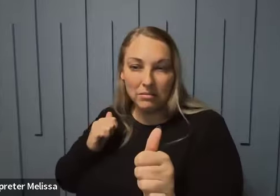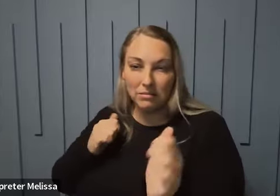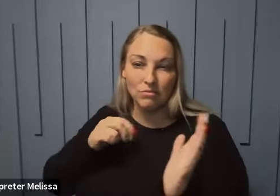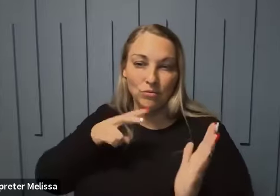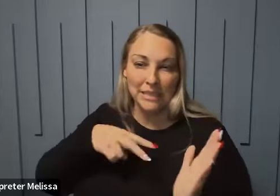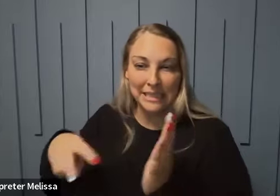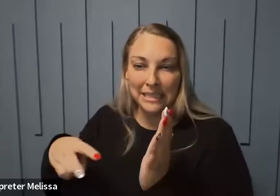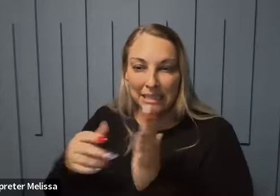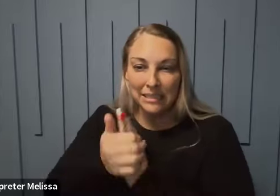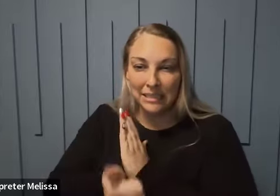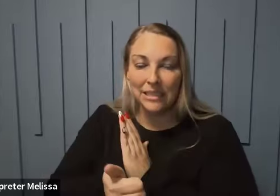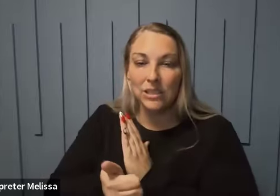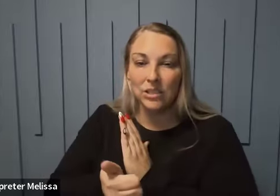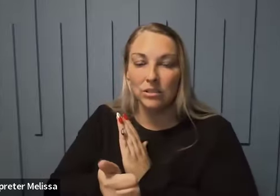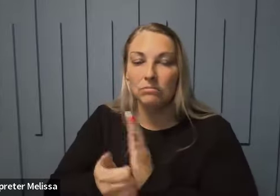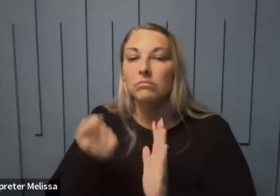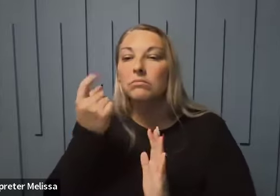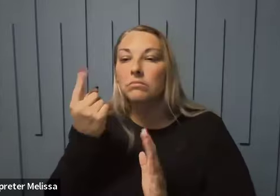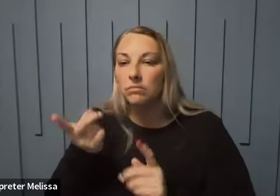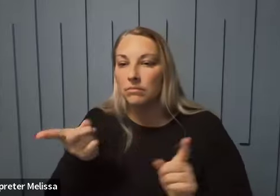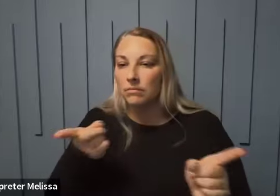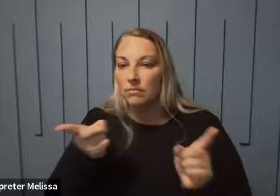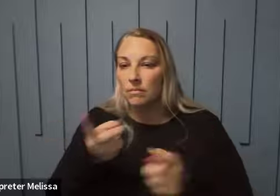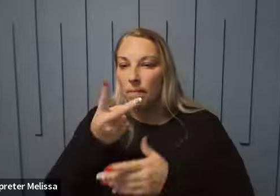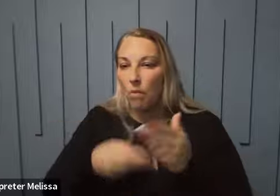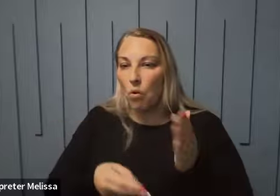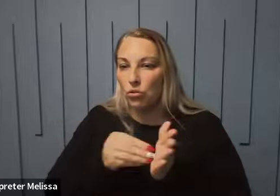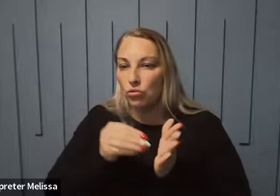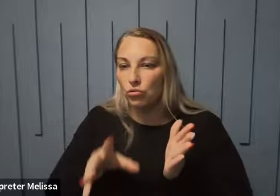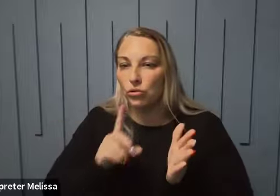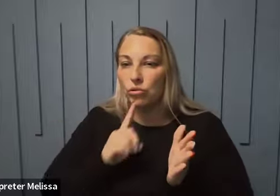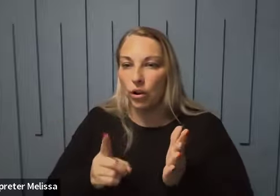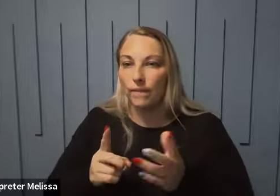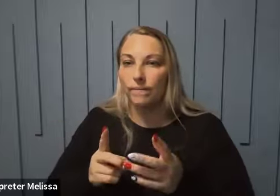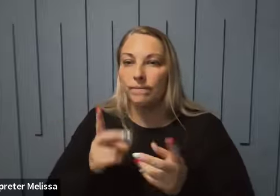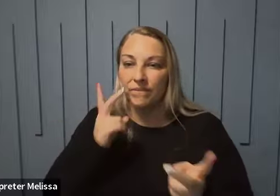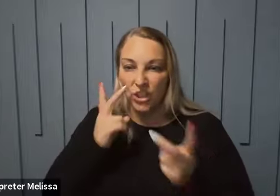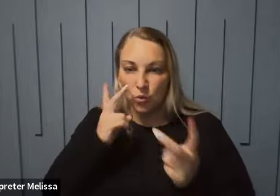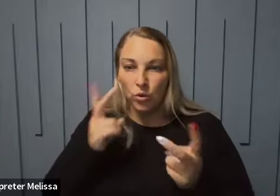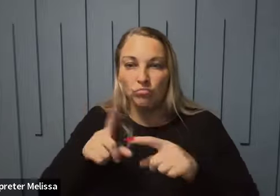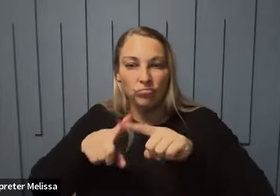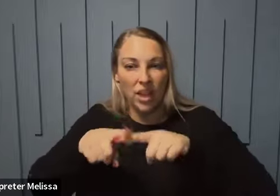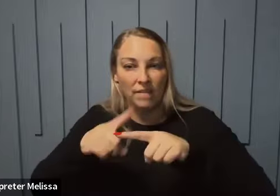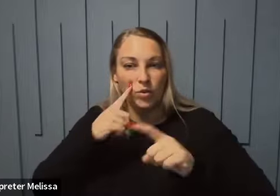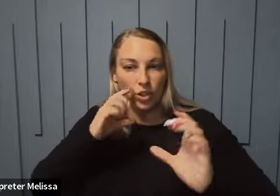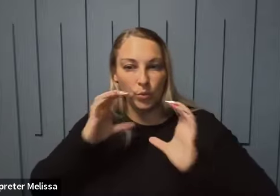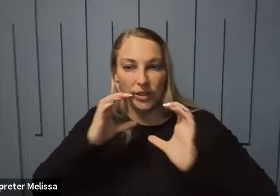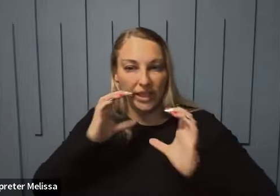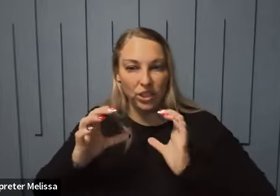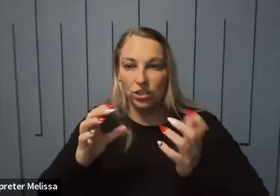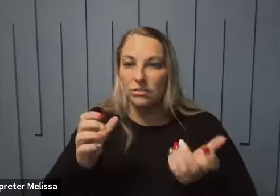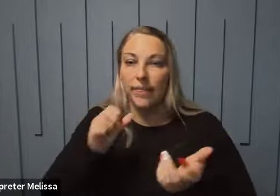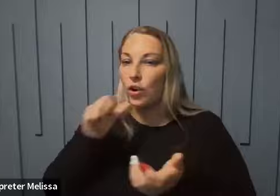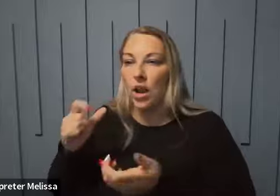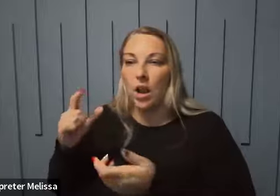in school. And both these students too, by the way, are really visually reliant for communication and language. They cannot